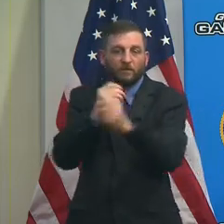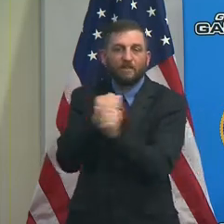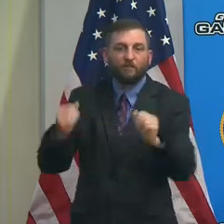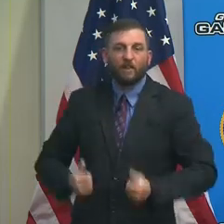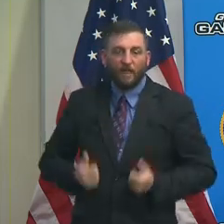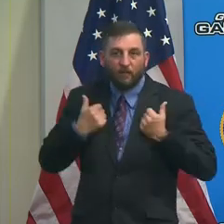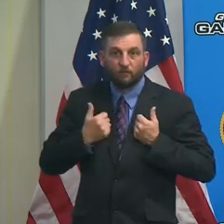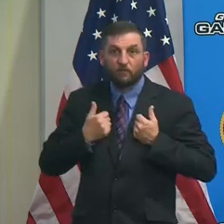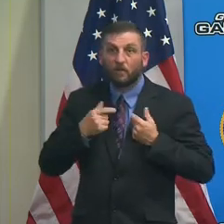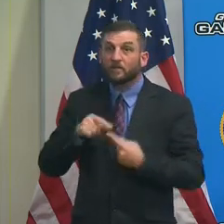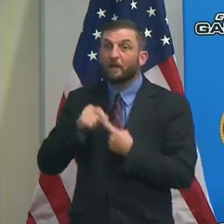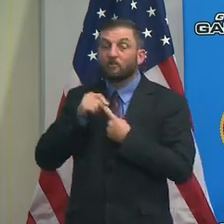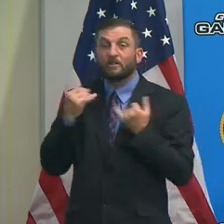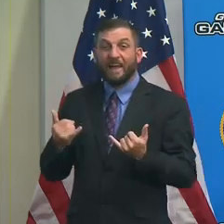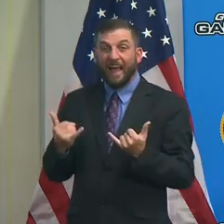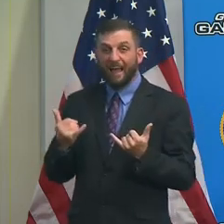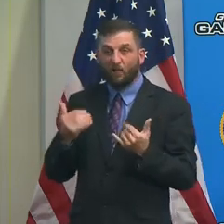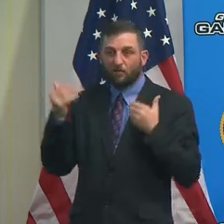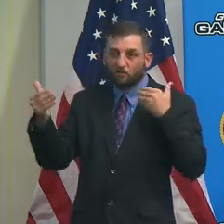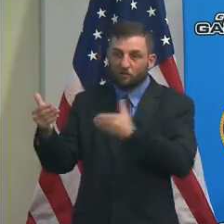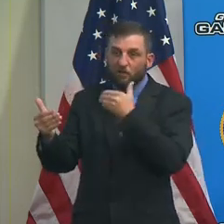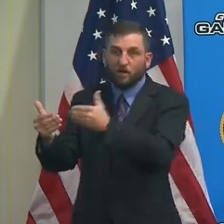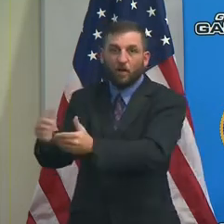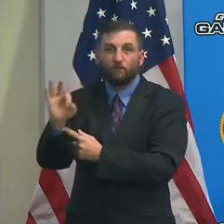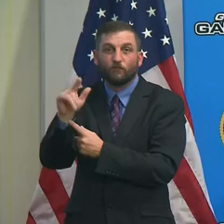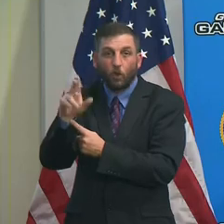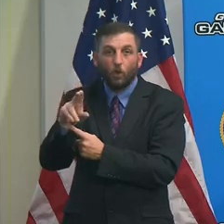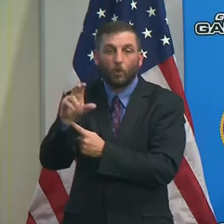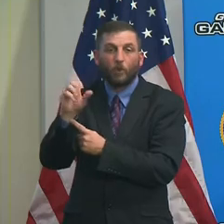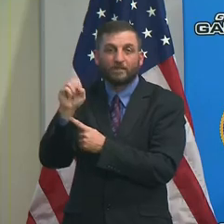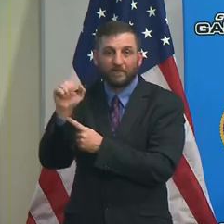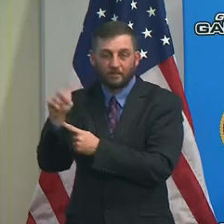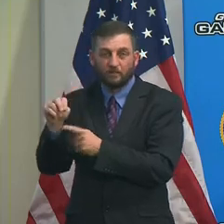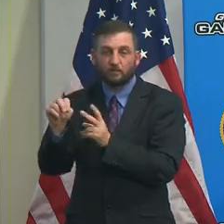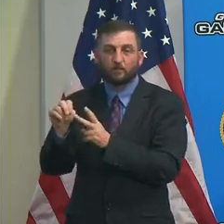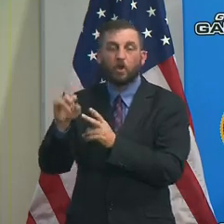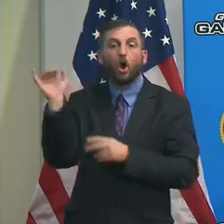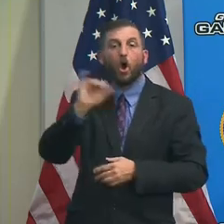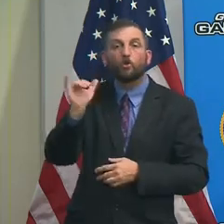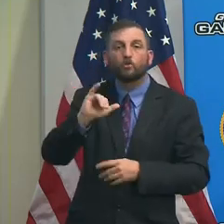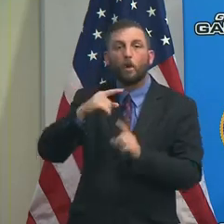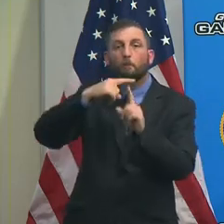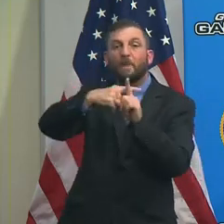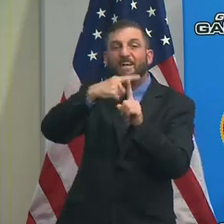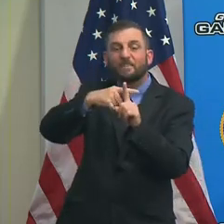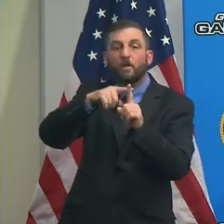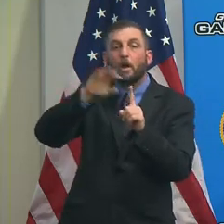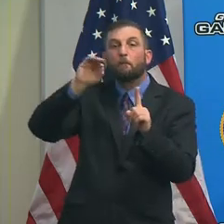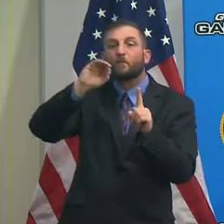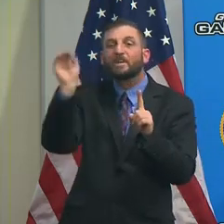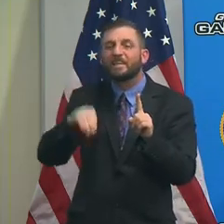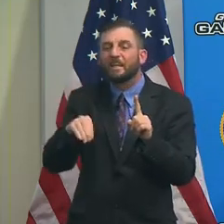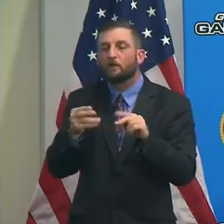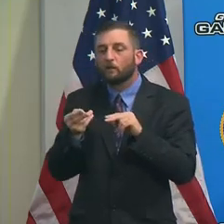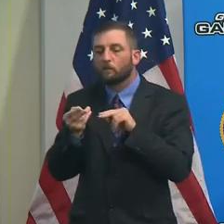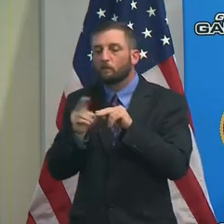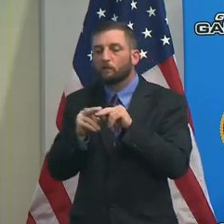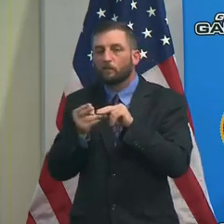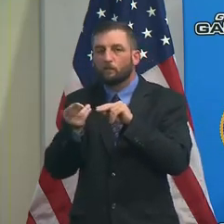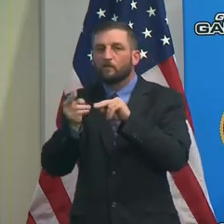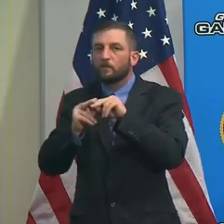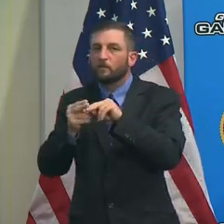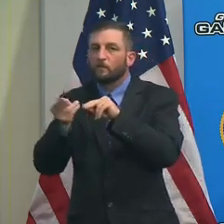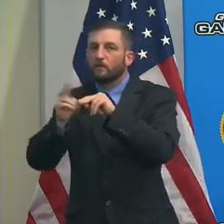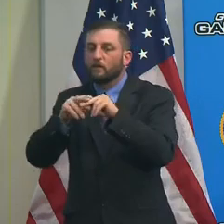flu season. And also, as I mentioned yesterday, the positivity percentage has been inching up over the